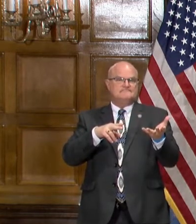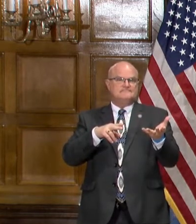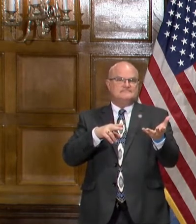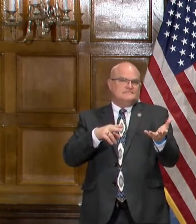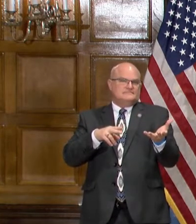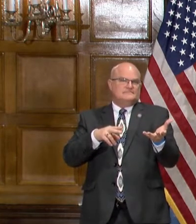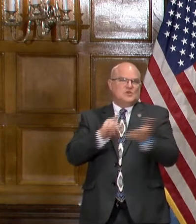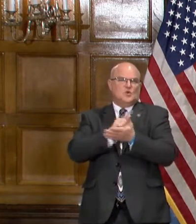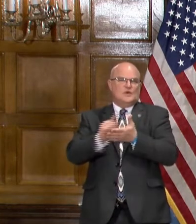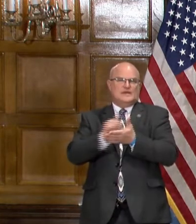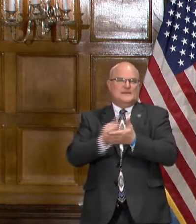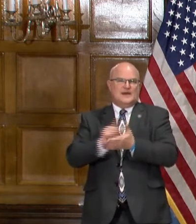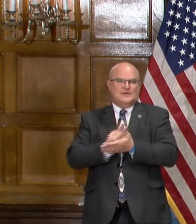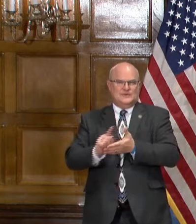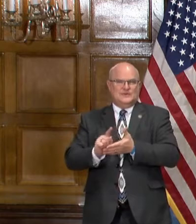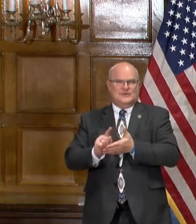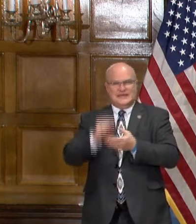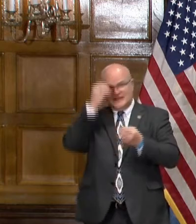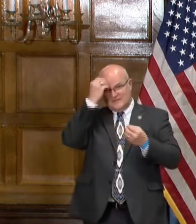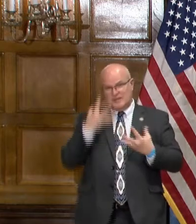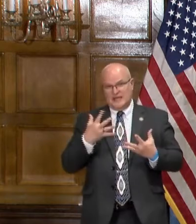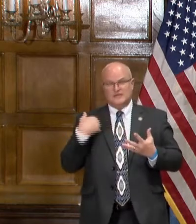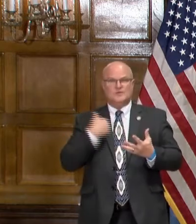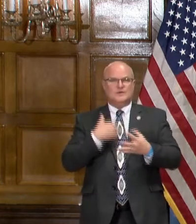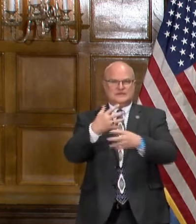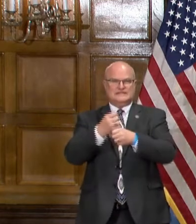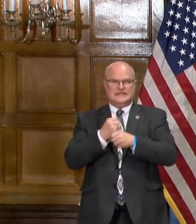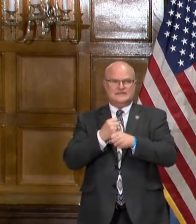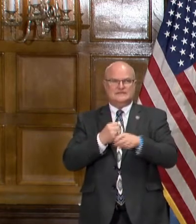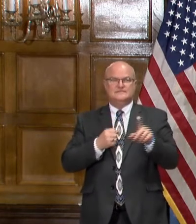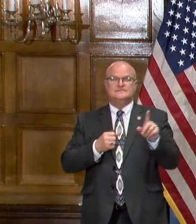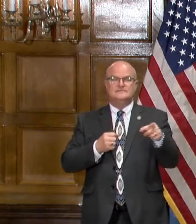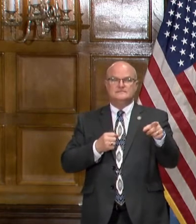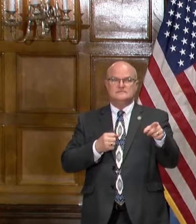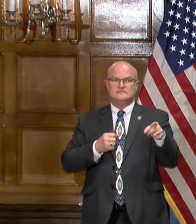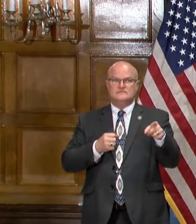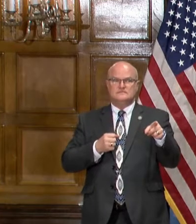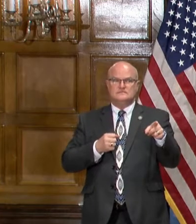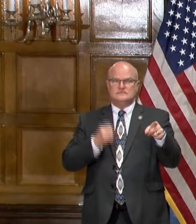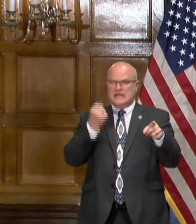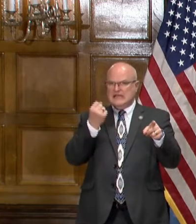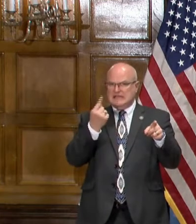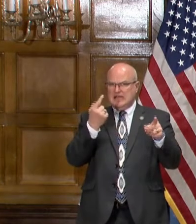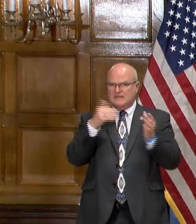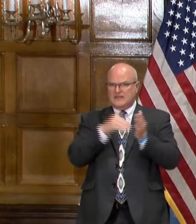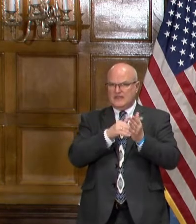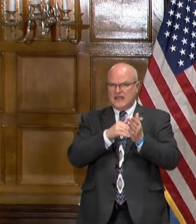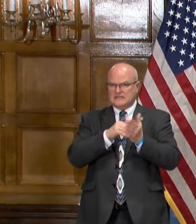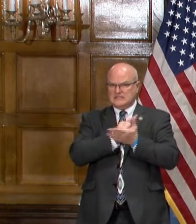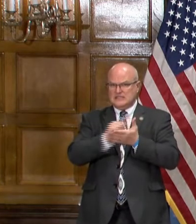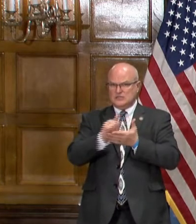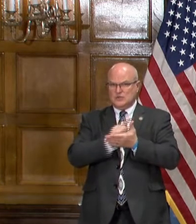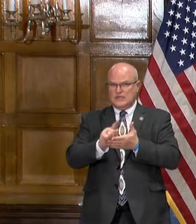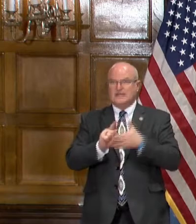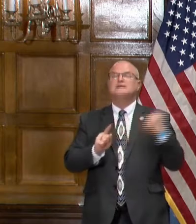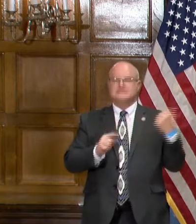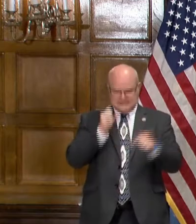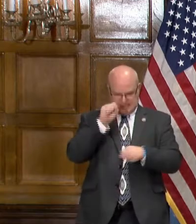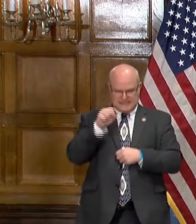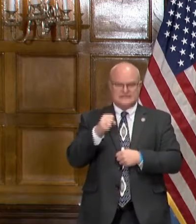will be a week-by-week information that we receive. You expect it to be at least 11,000 per week? That's